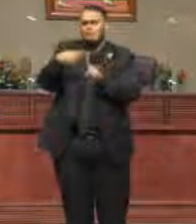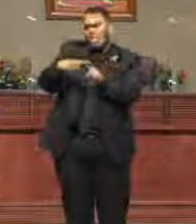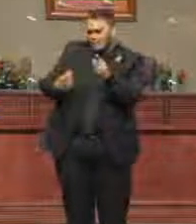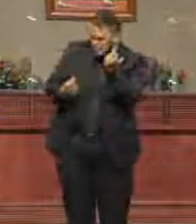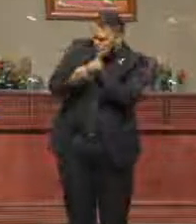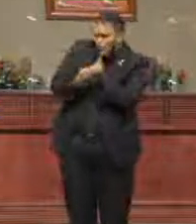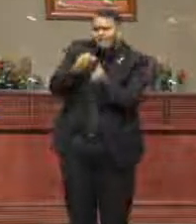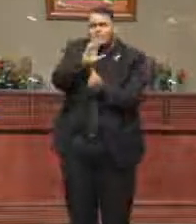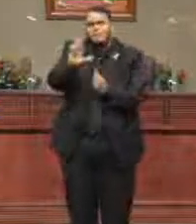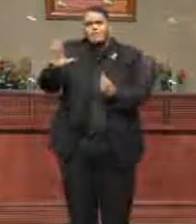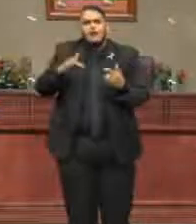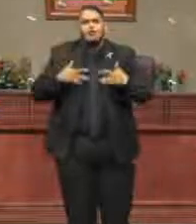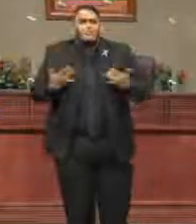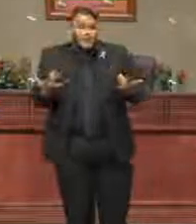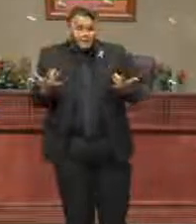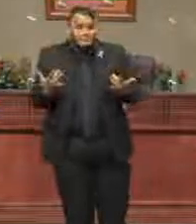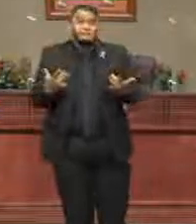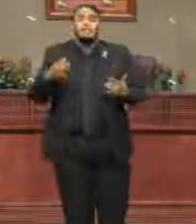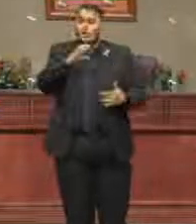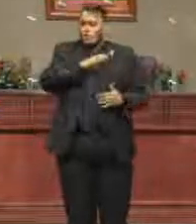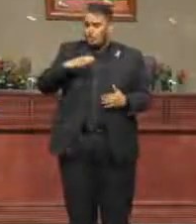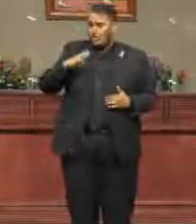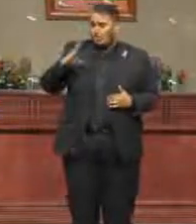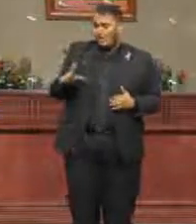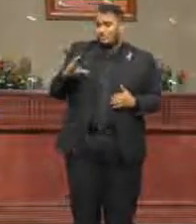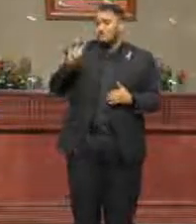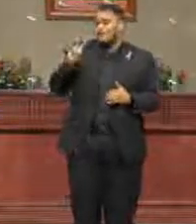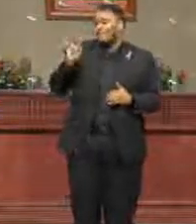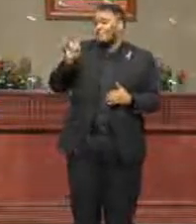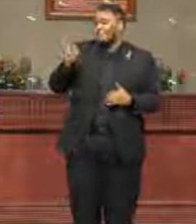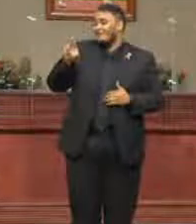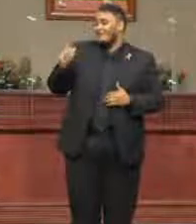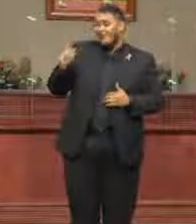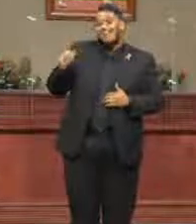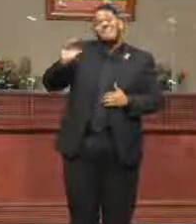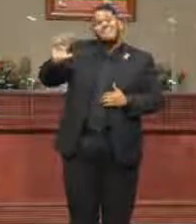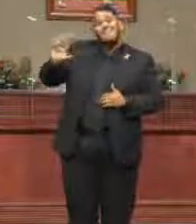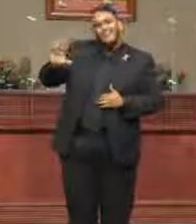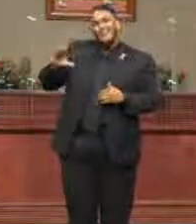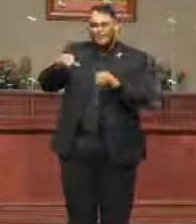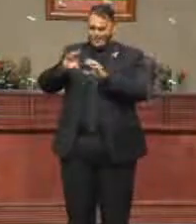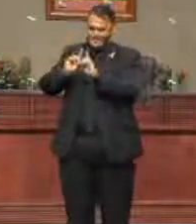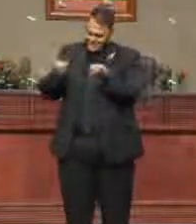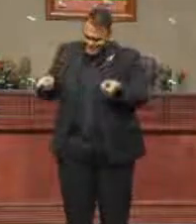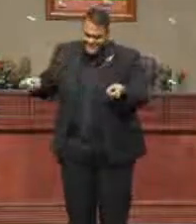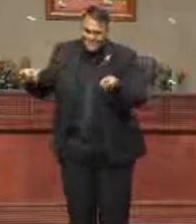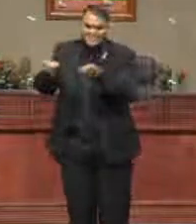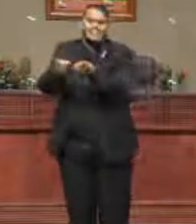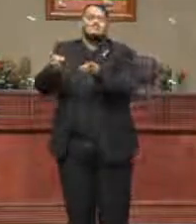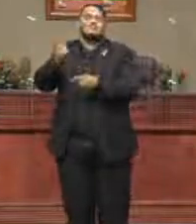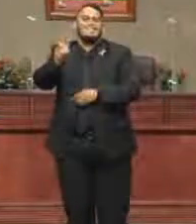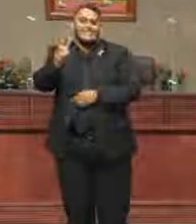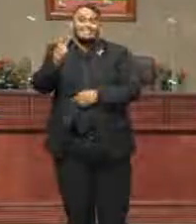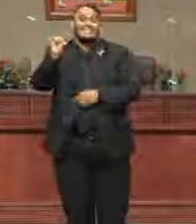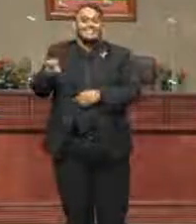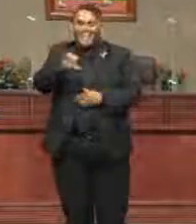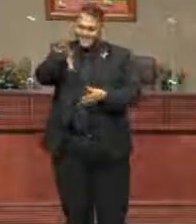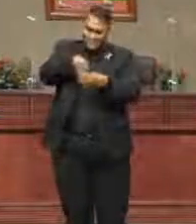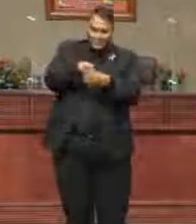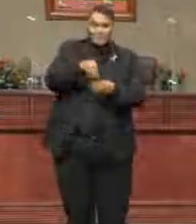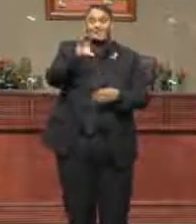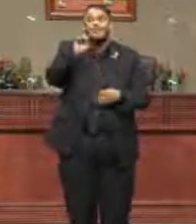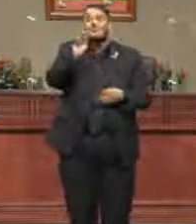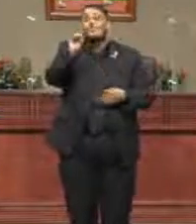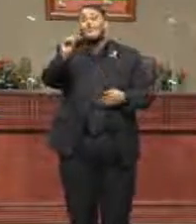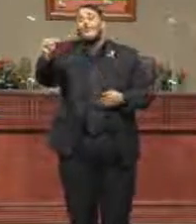Commissioner Victoria Siplin's District 6. This was all part of the Cocoa Church of God